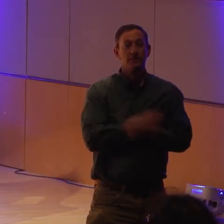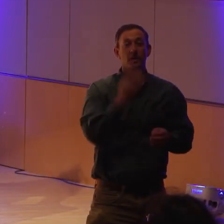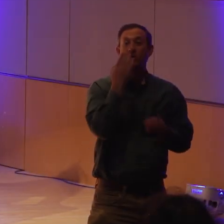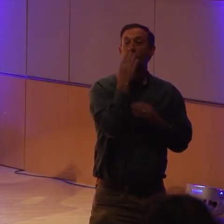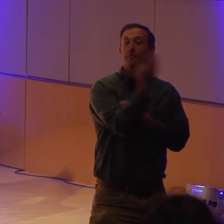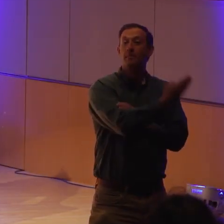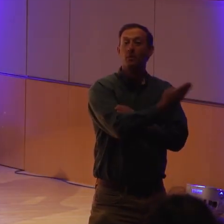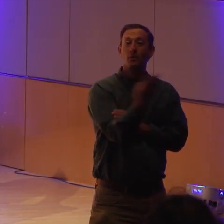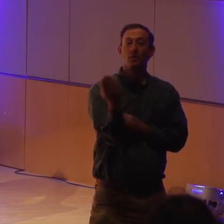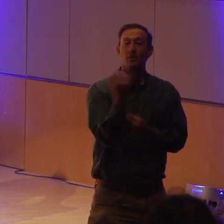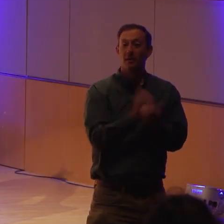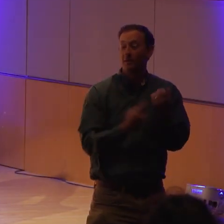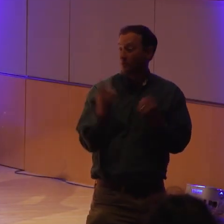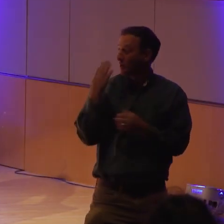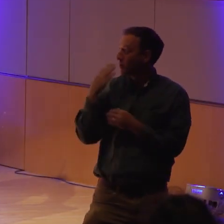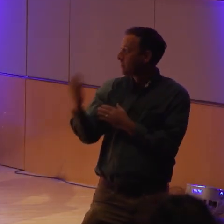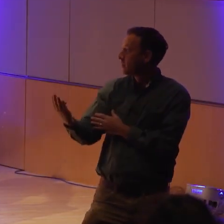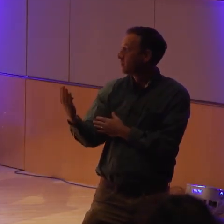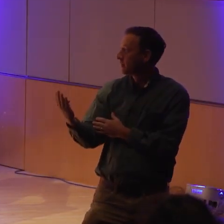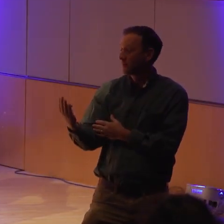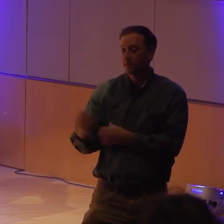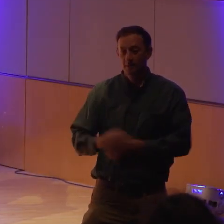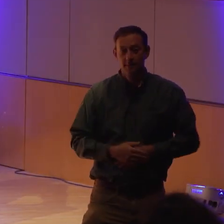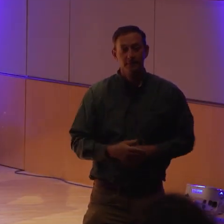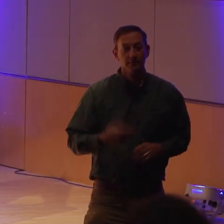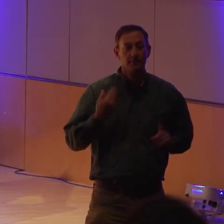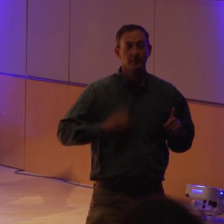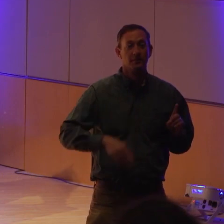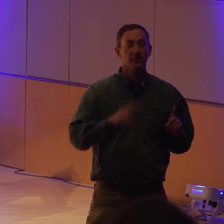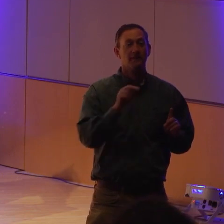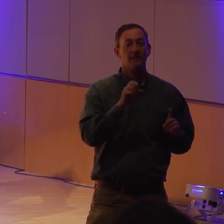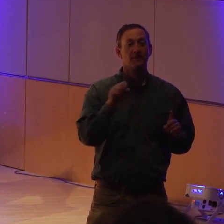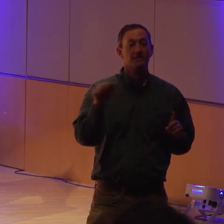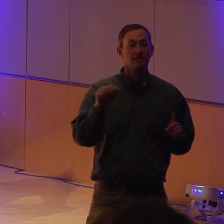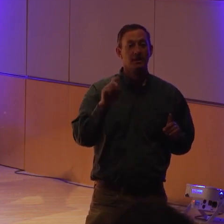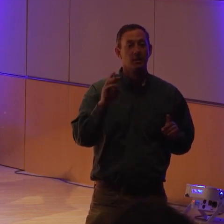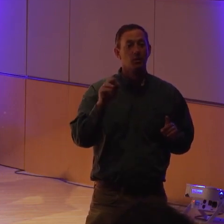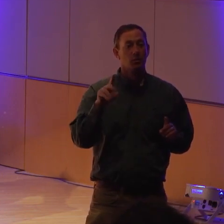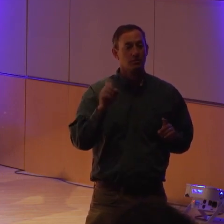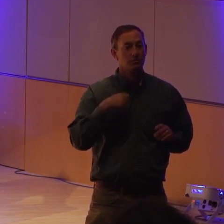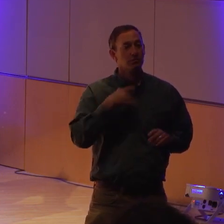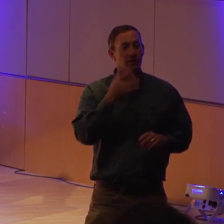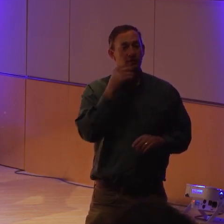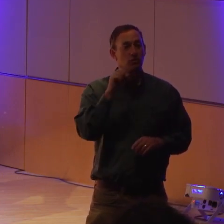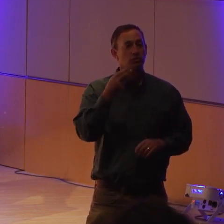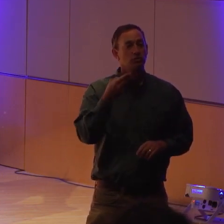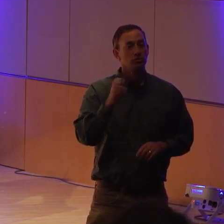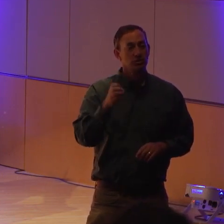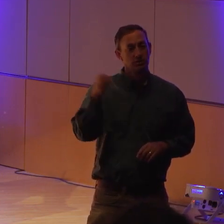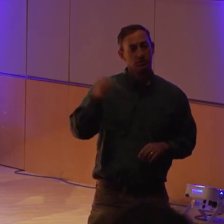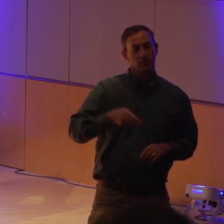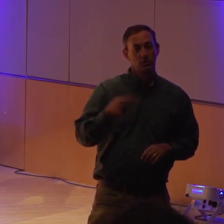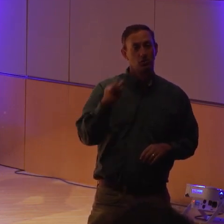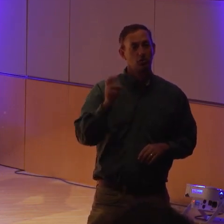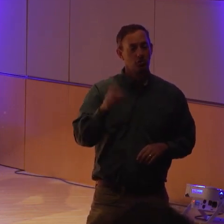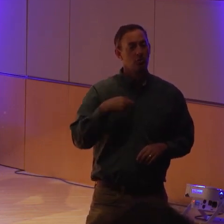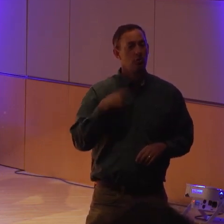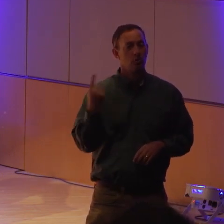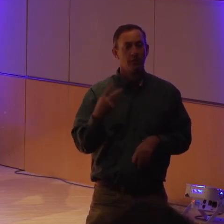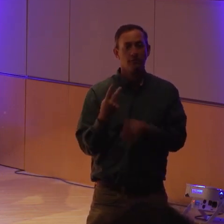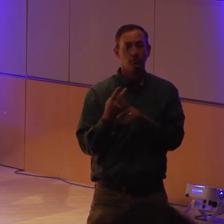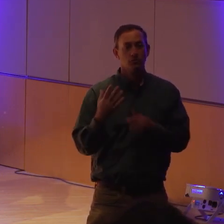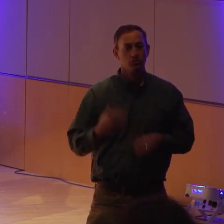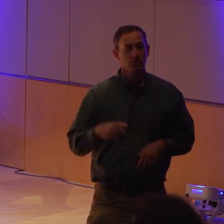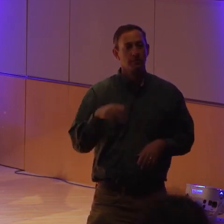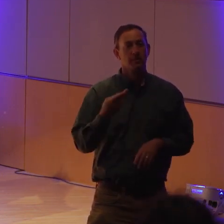Good morning, everyone. Good morning. My name is Vanessa Edwards. My pronouns are she and her. And I'm one of the supervisors